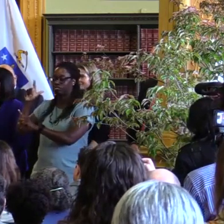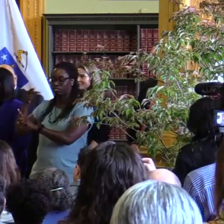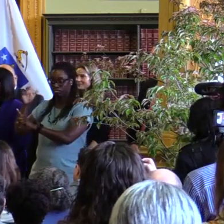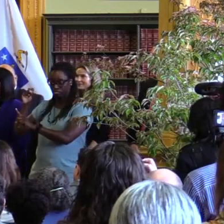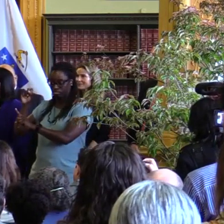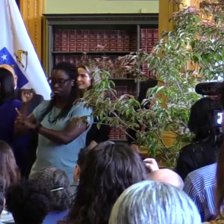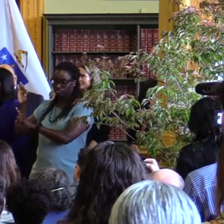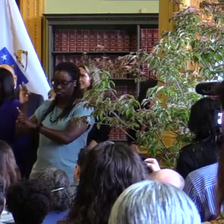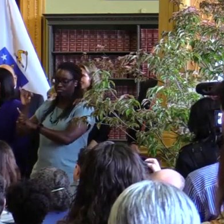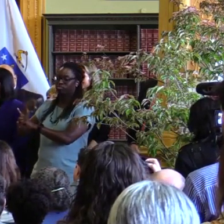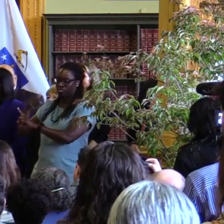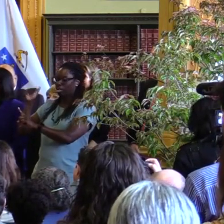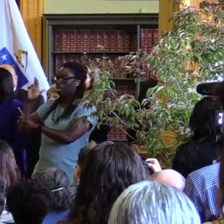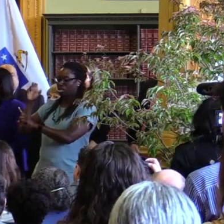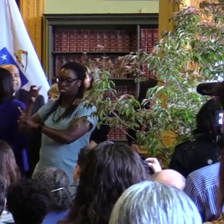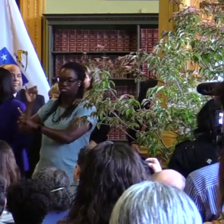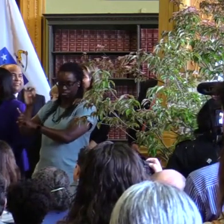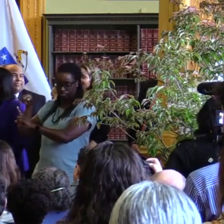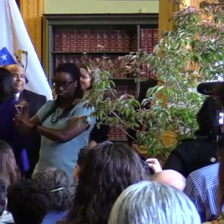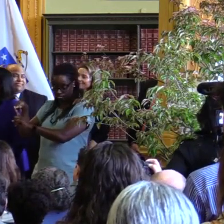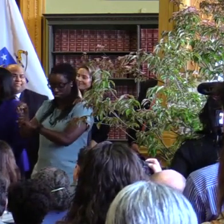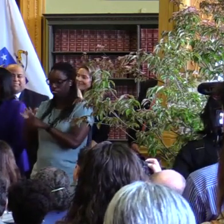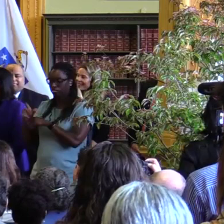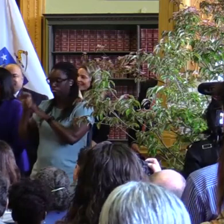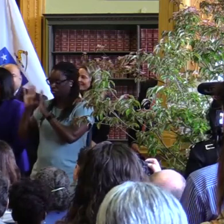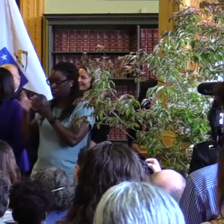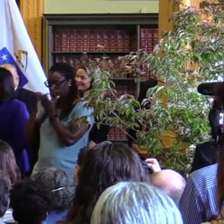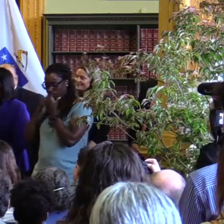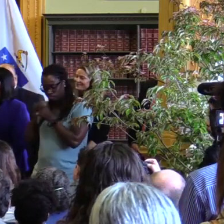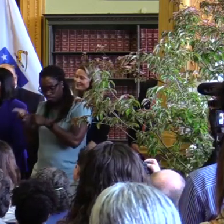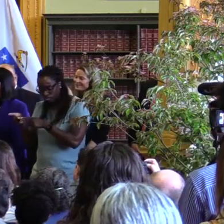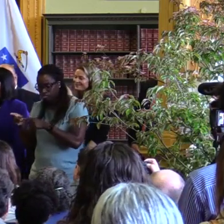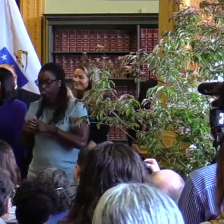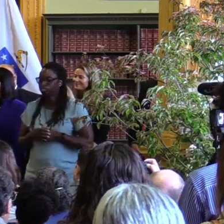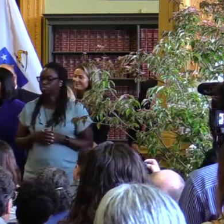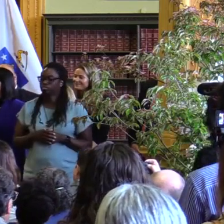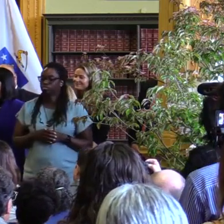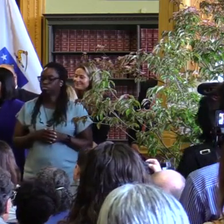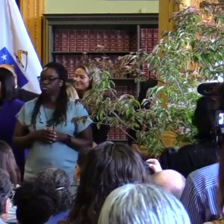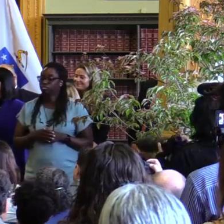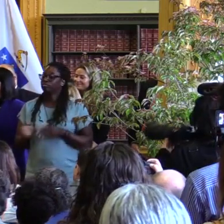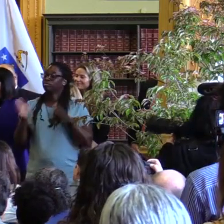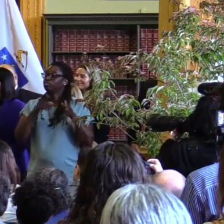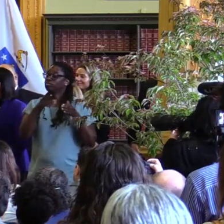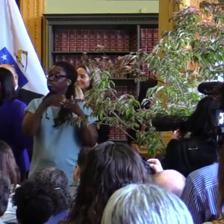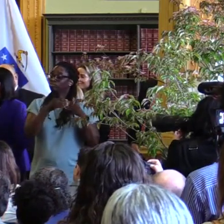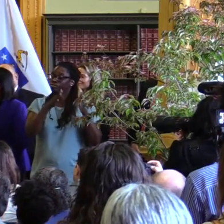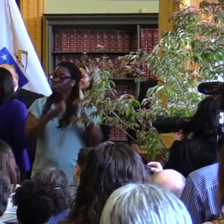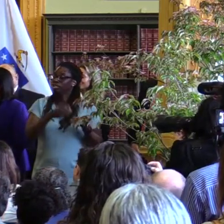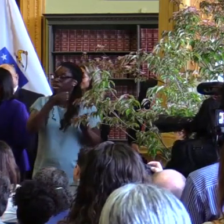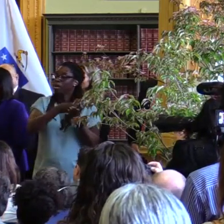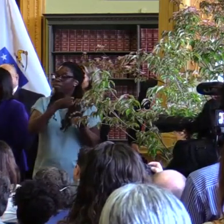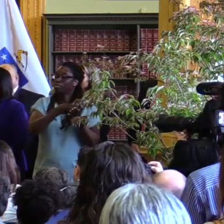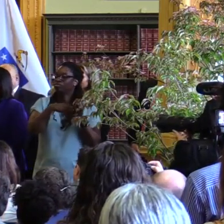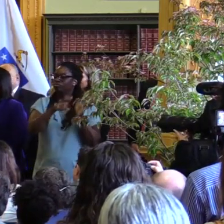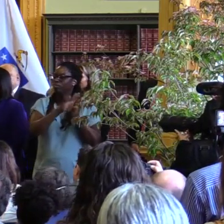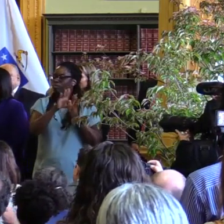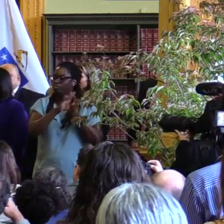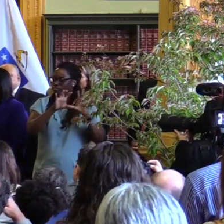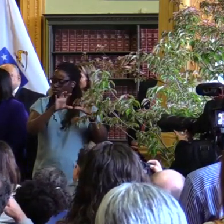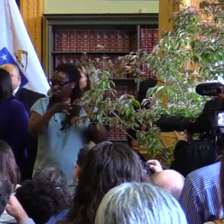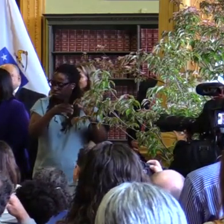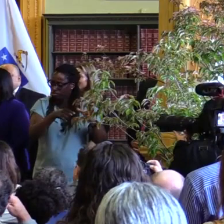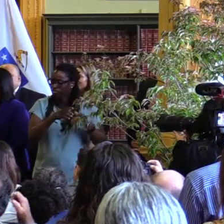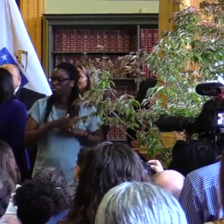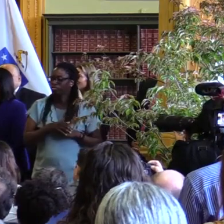Our Undersecretary for Economic Development, Ashley Stolba, a leader in our community development efforts. Our